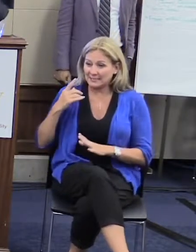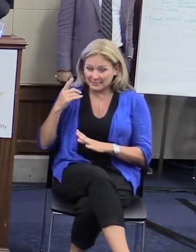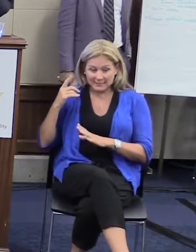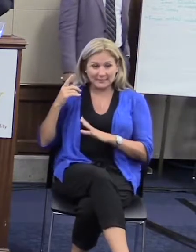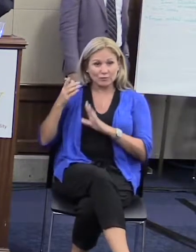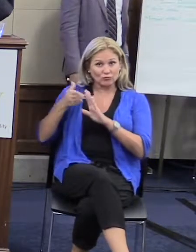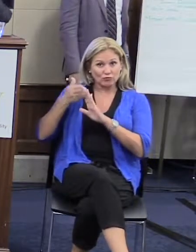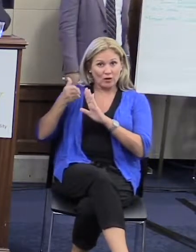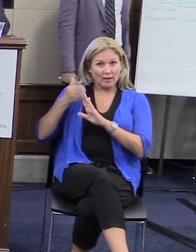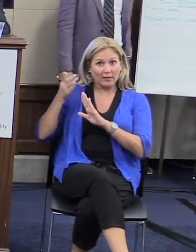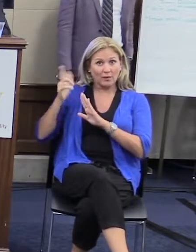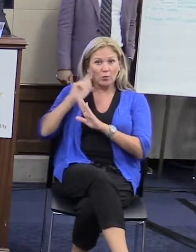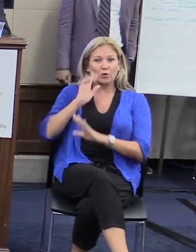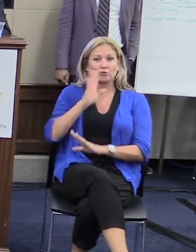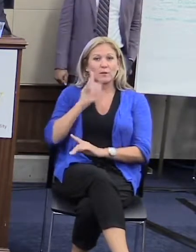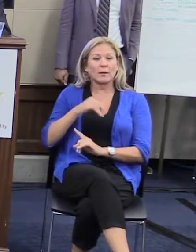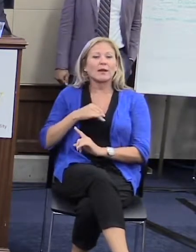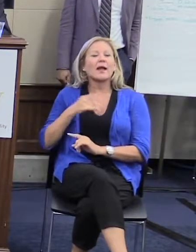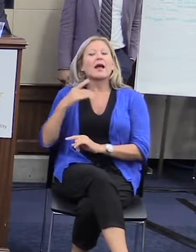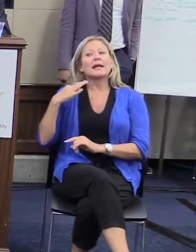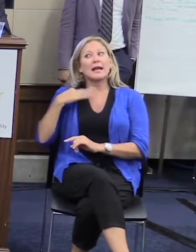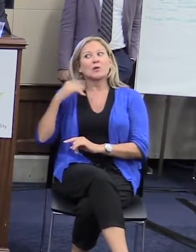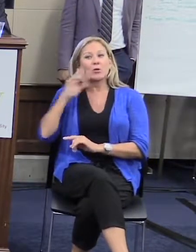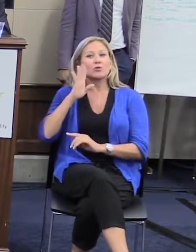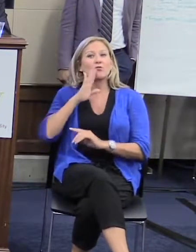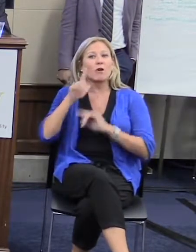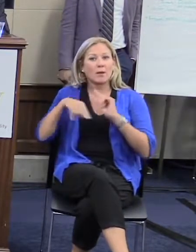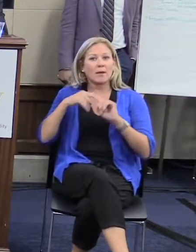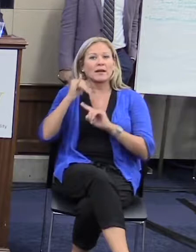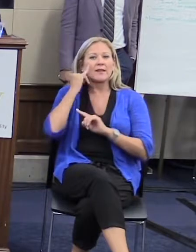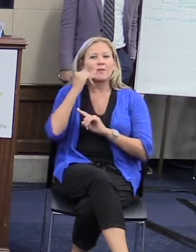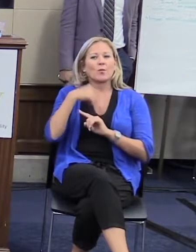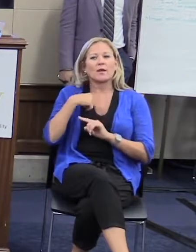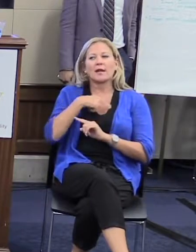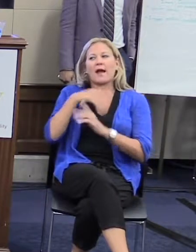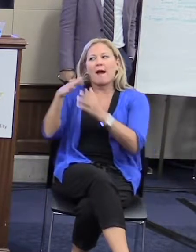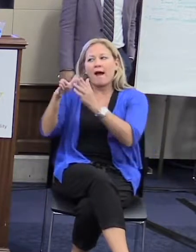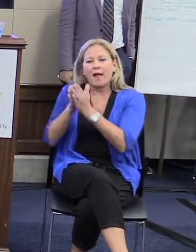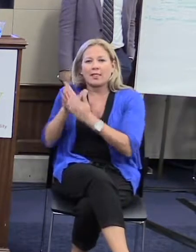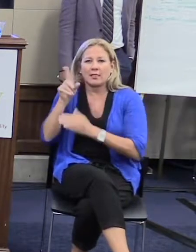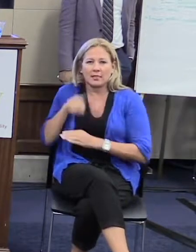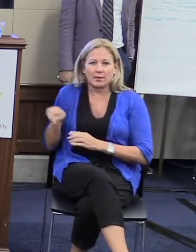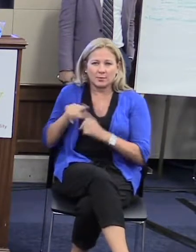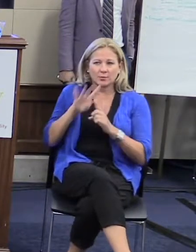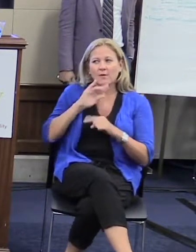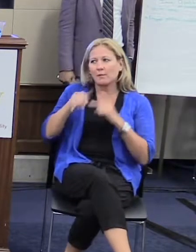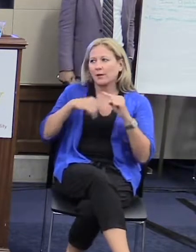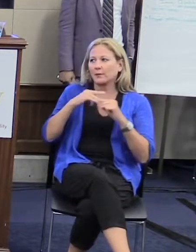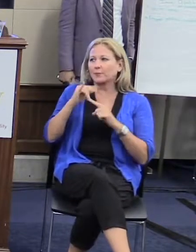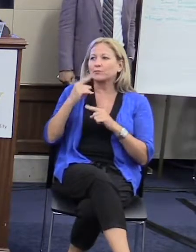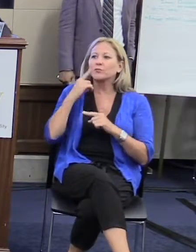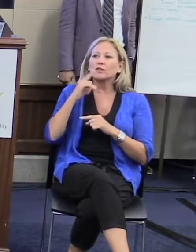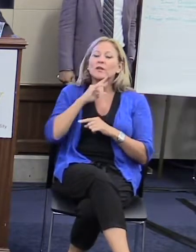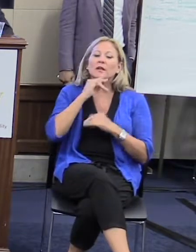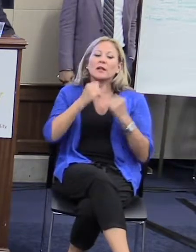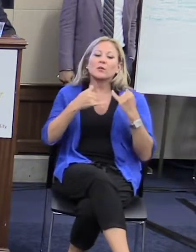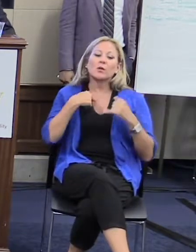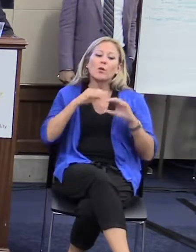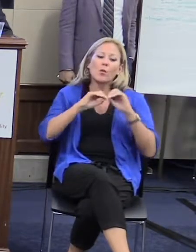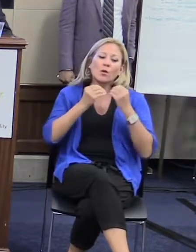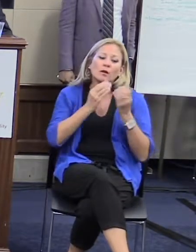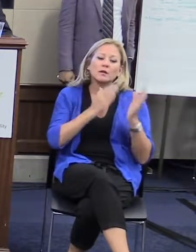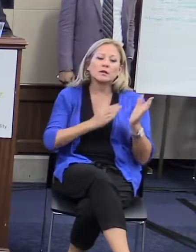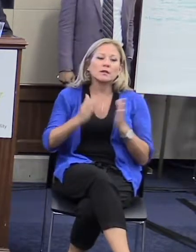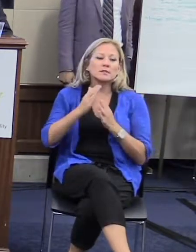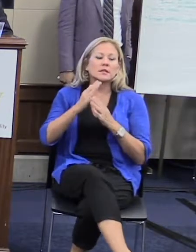candidates will talk about it if they're asked to talk about it. So last cycle, we actually organized a group